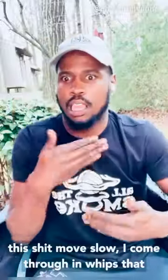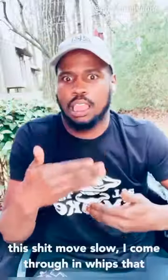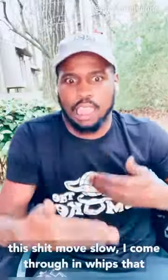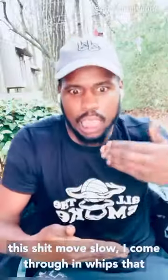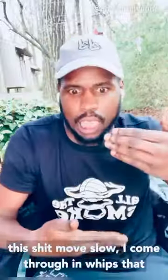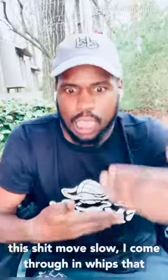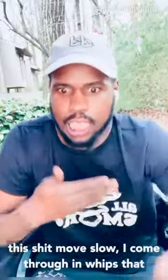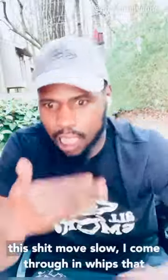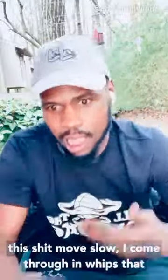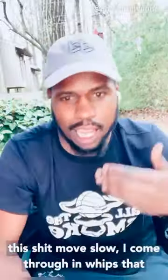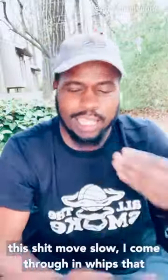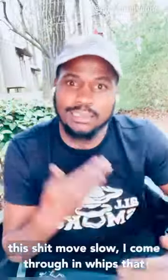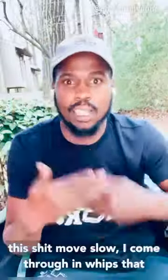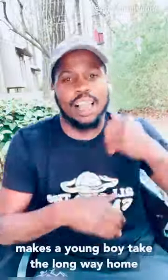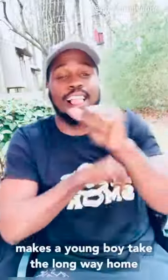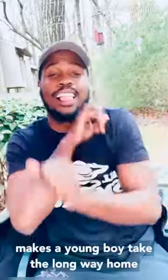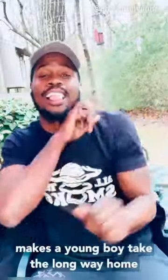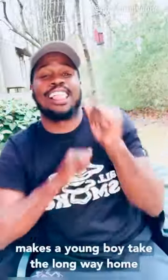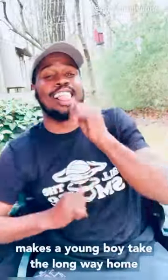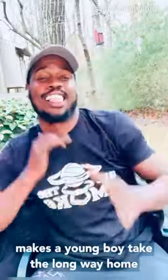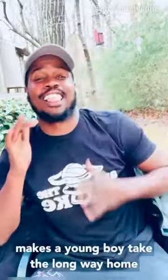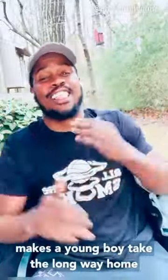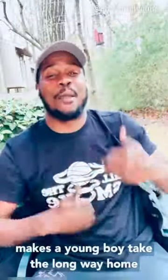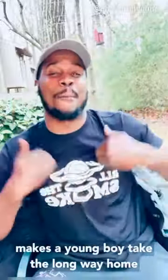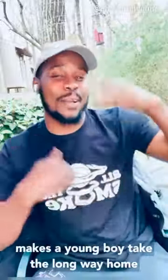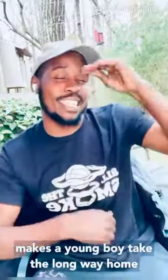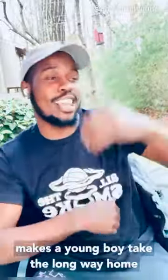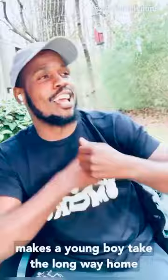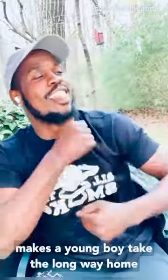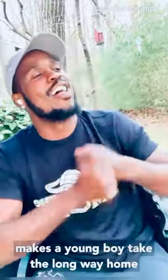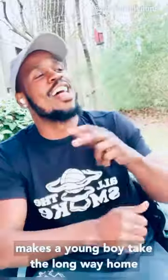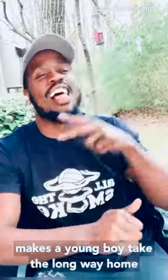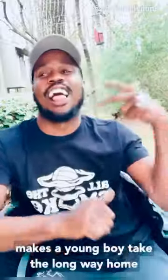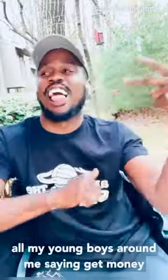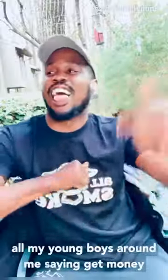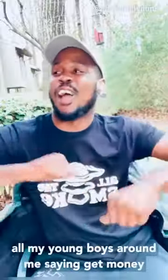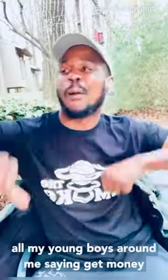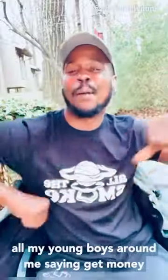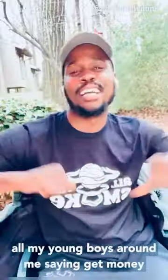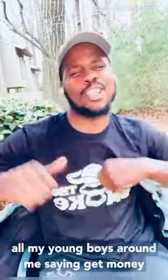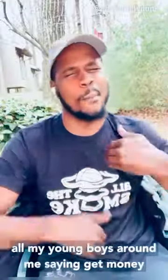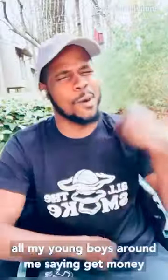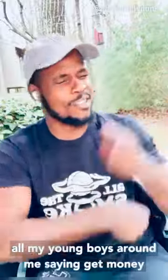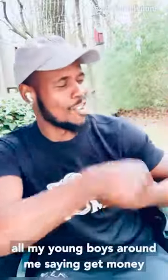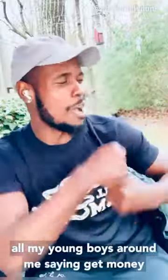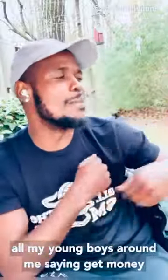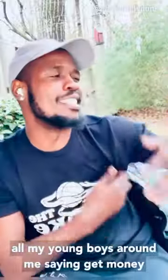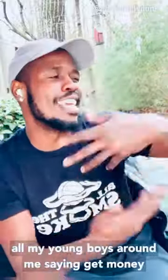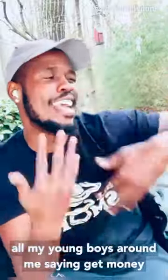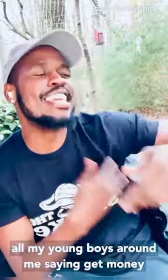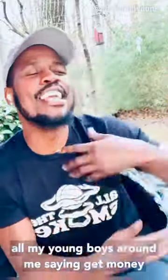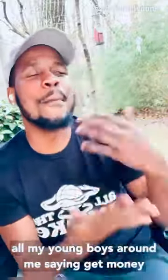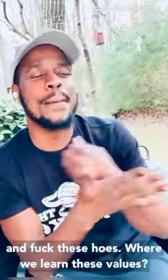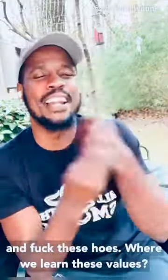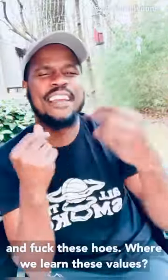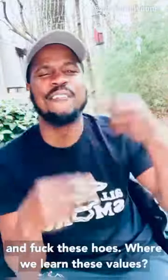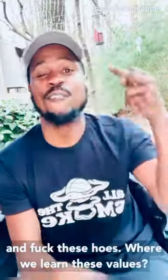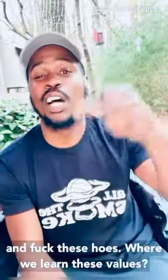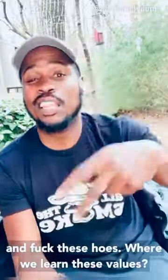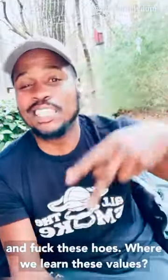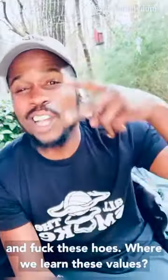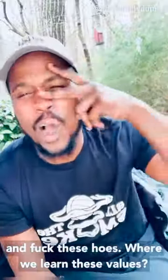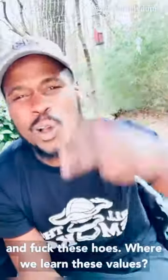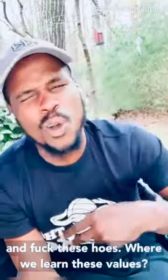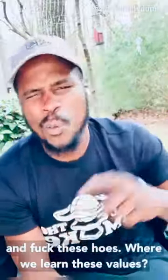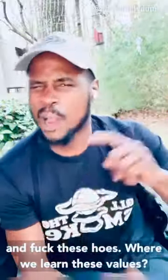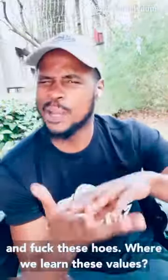moved slow. I come through in whips that make a young boy take the long way home. All my young boys round me saying get money and fuck these